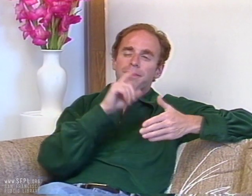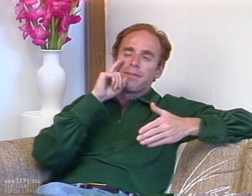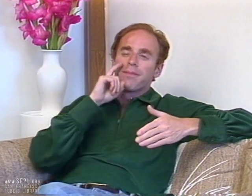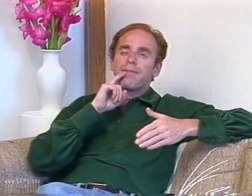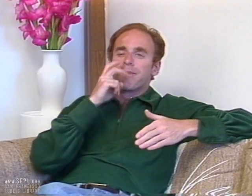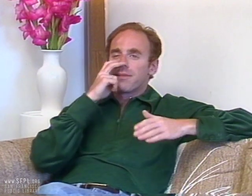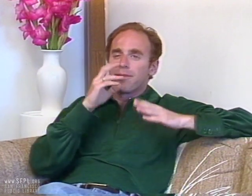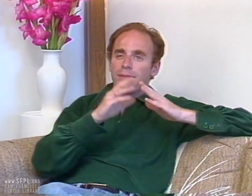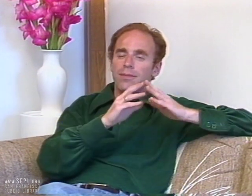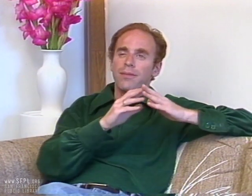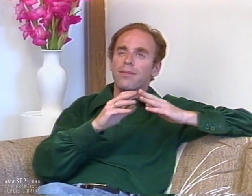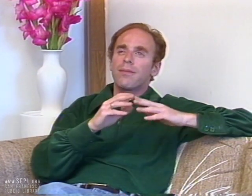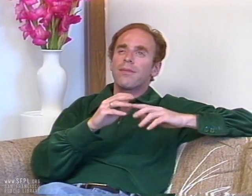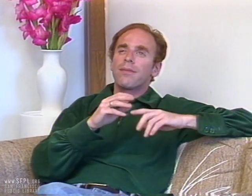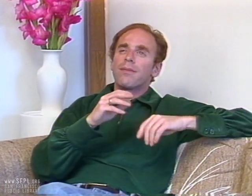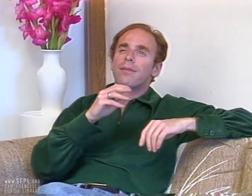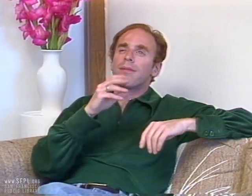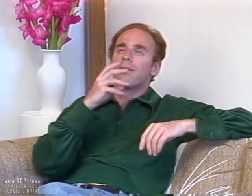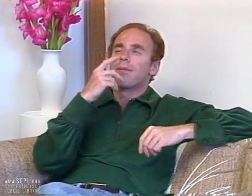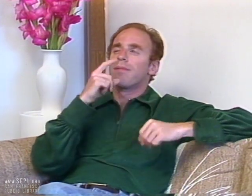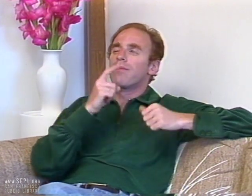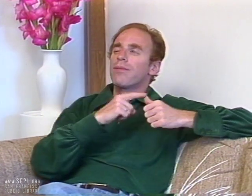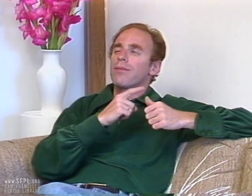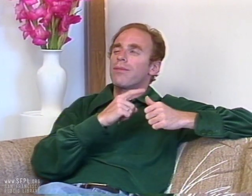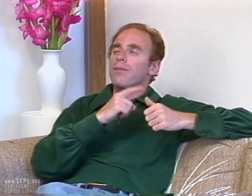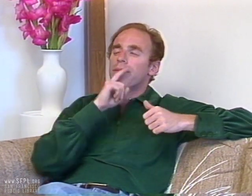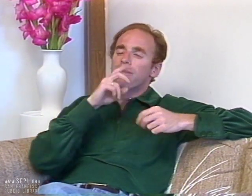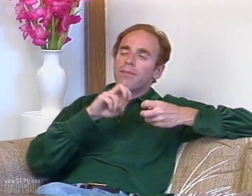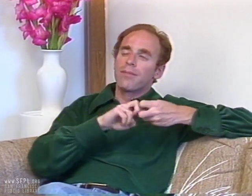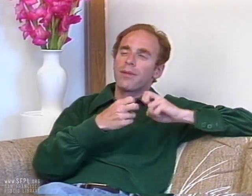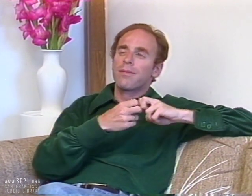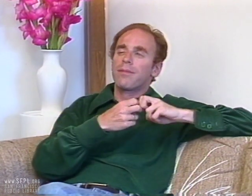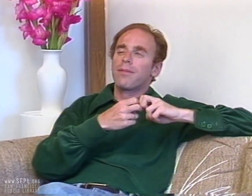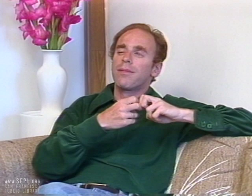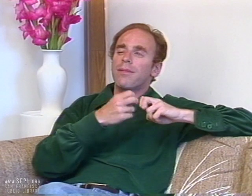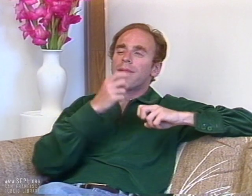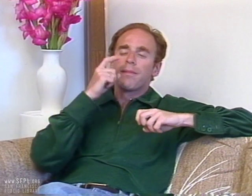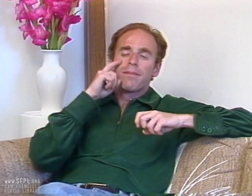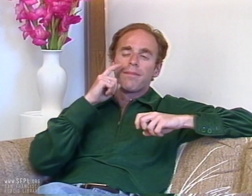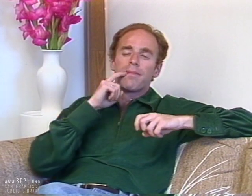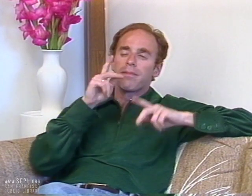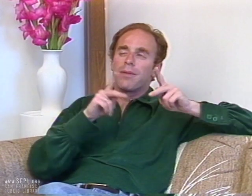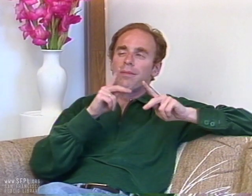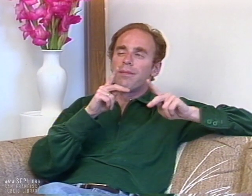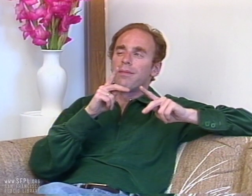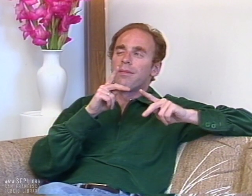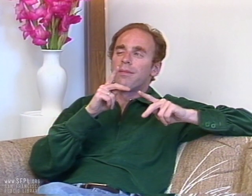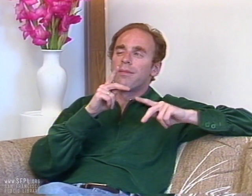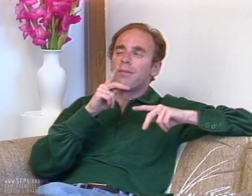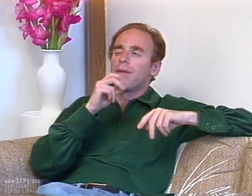deaf community not accepting deaf-blind people. I think for the same reasons as they don't accept hearing